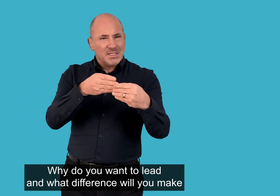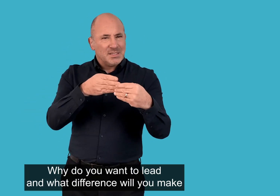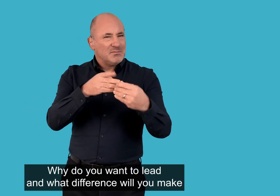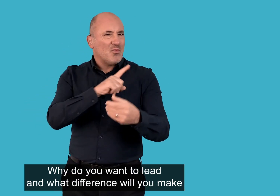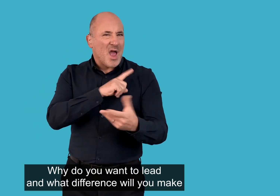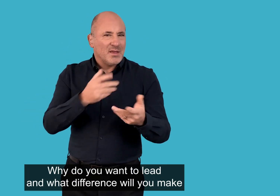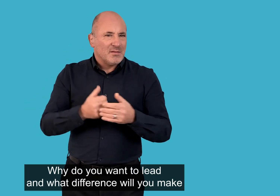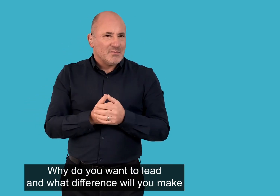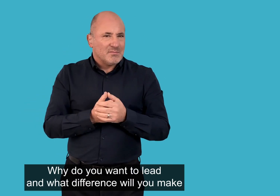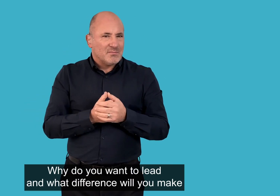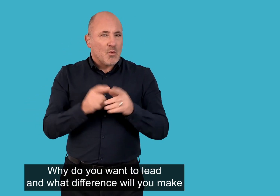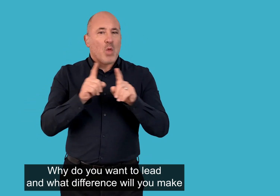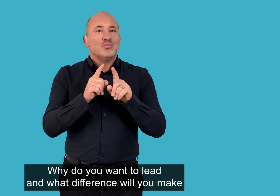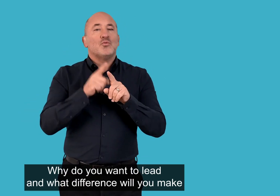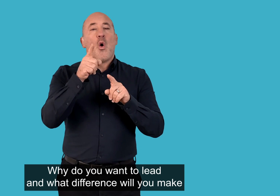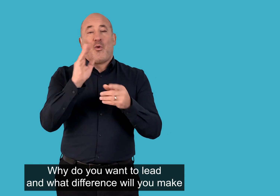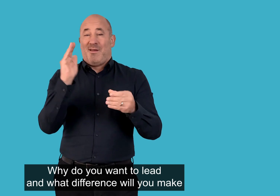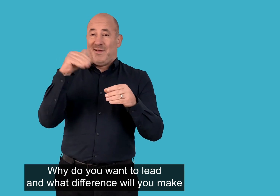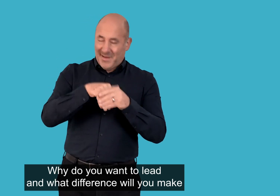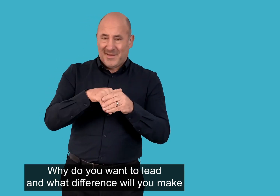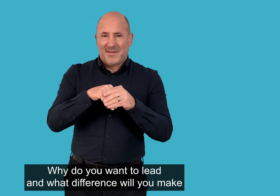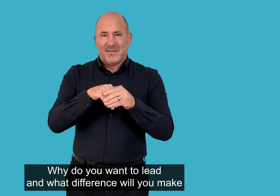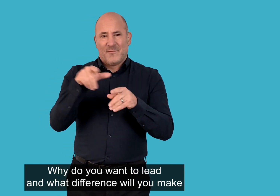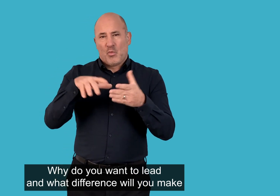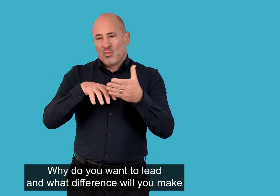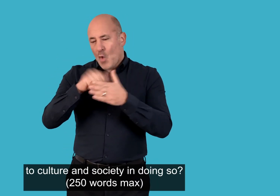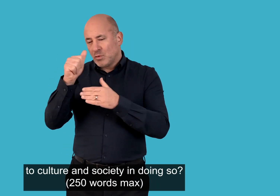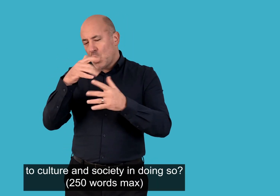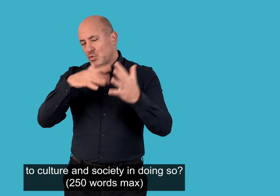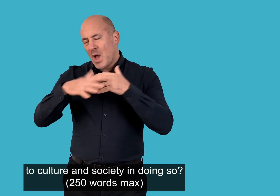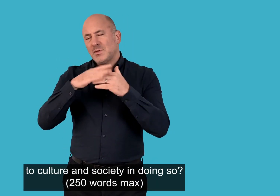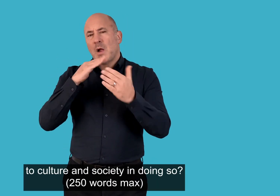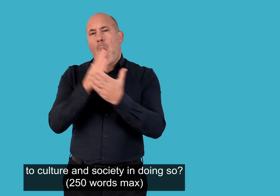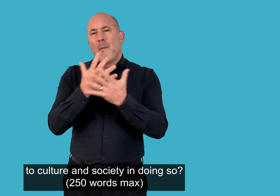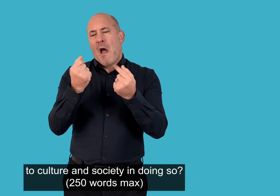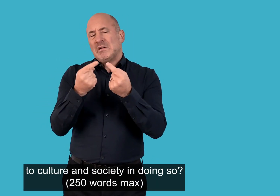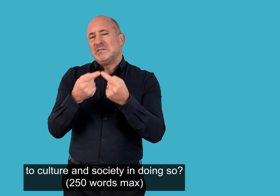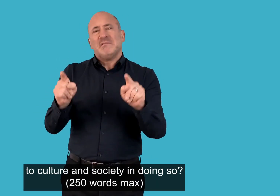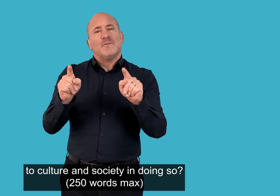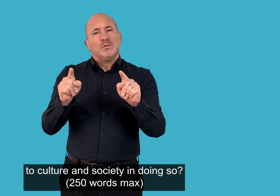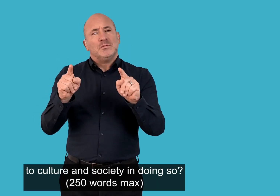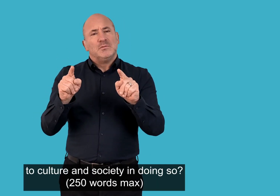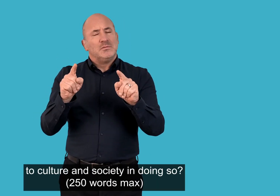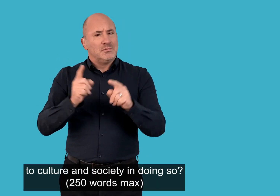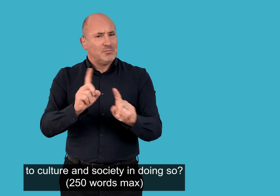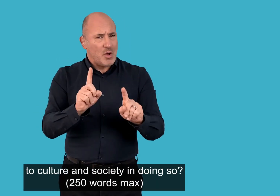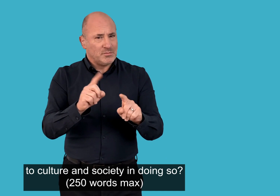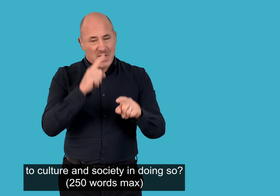Why do you want to lead? And what difference will you make to culture and society in doing so?